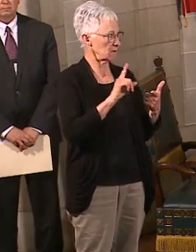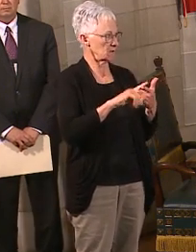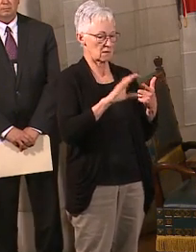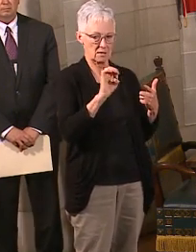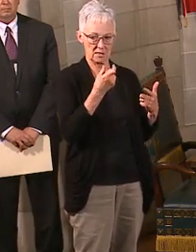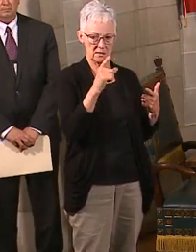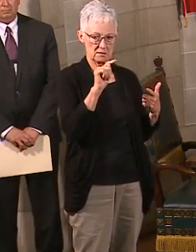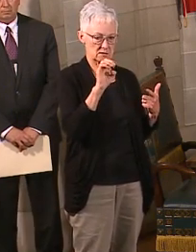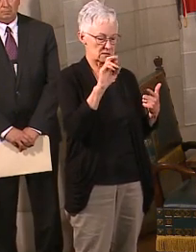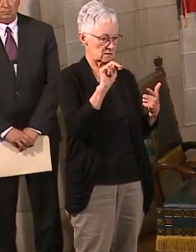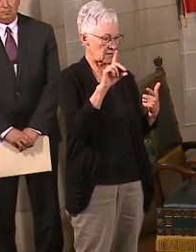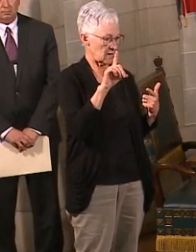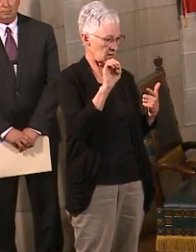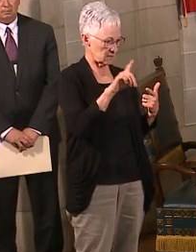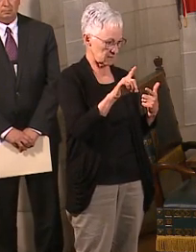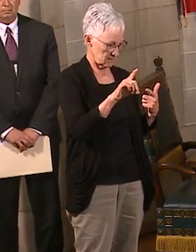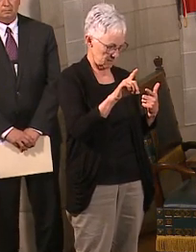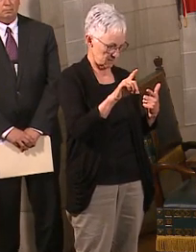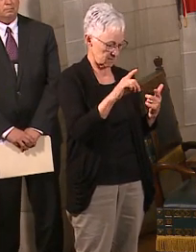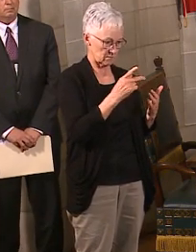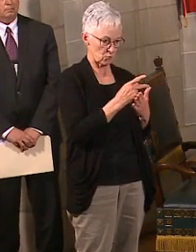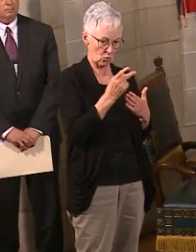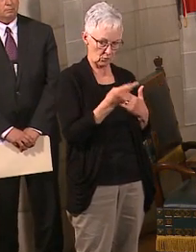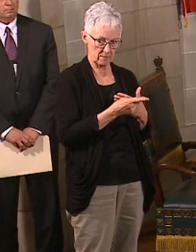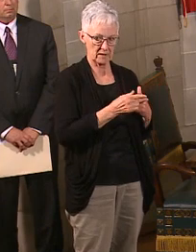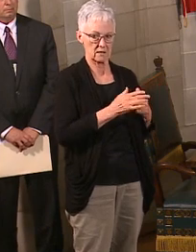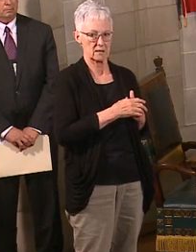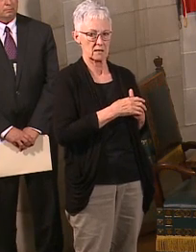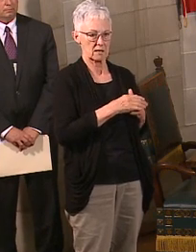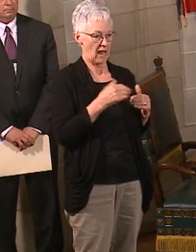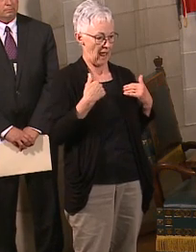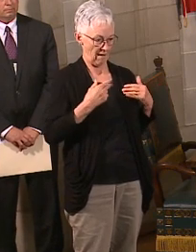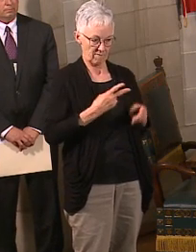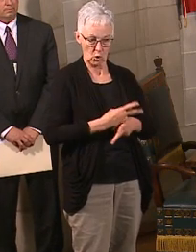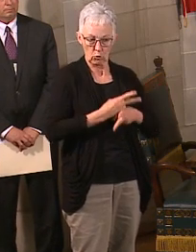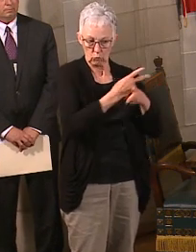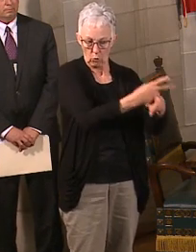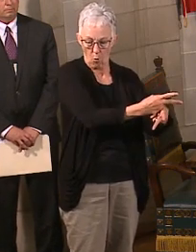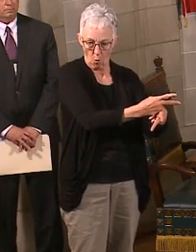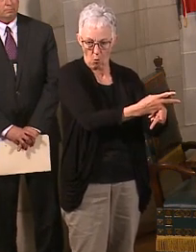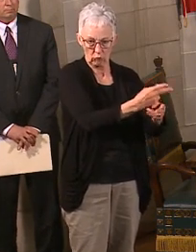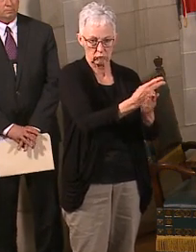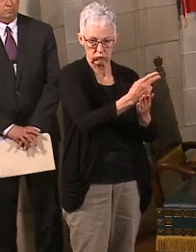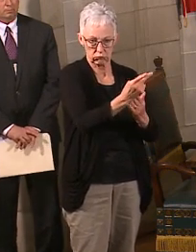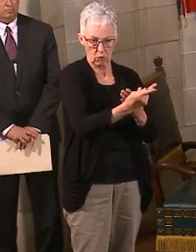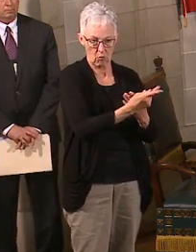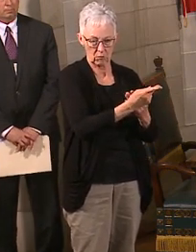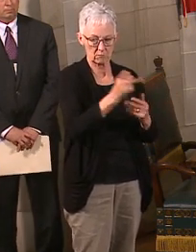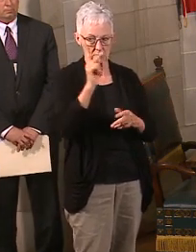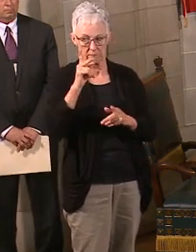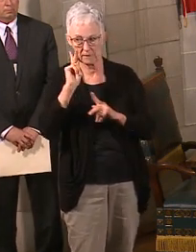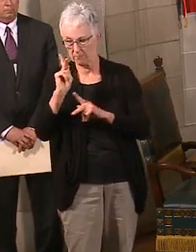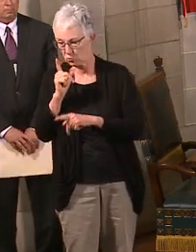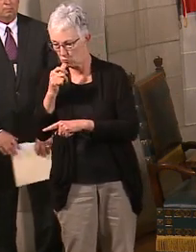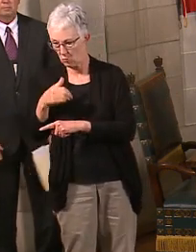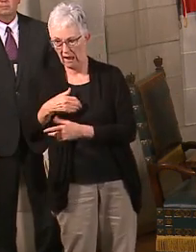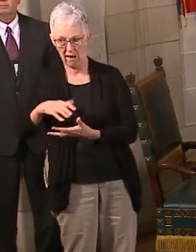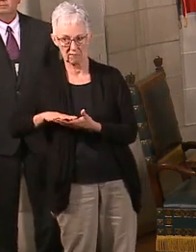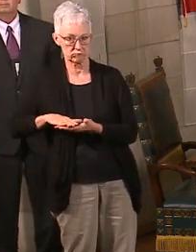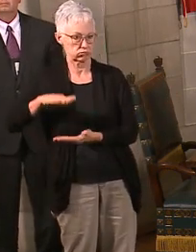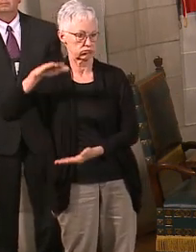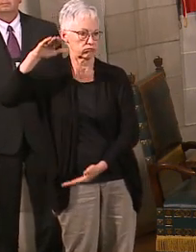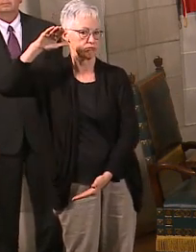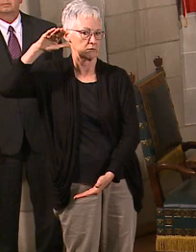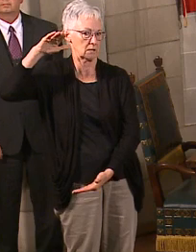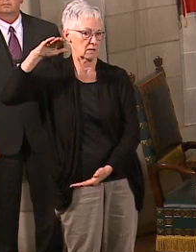prepaid leave program, so to speak. We have loan programs that people can donate their leave and other people can use them. So we have a variety of different